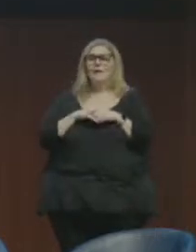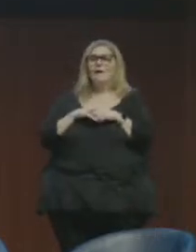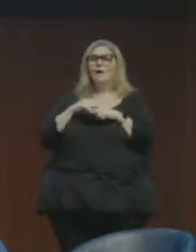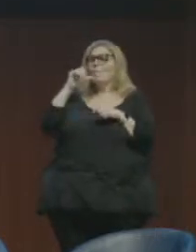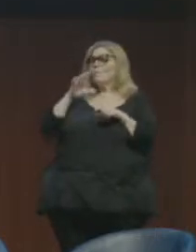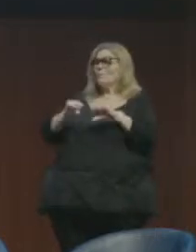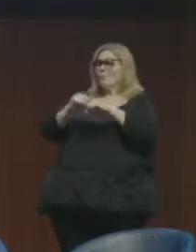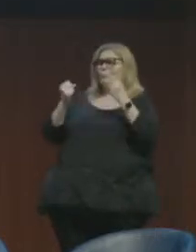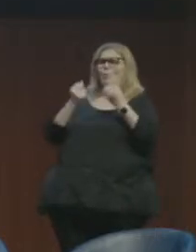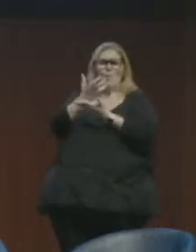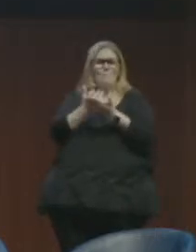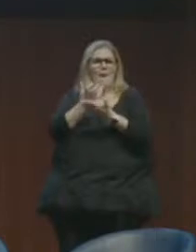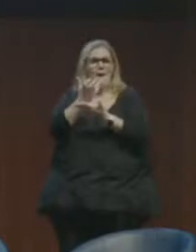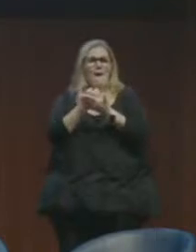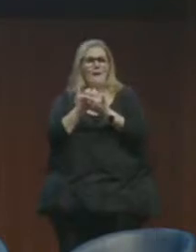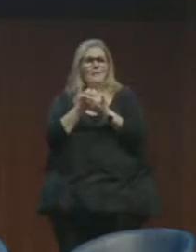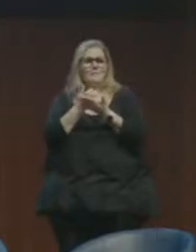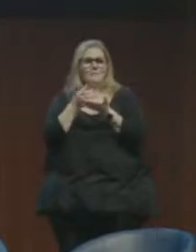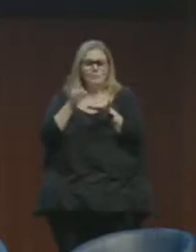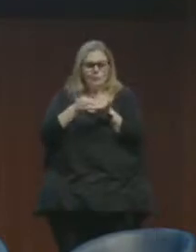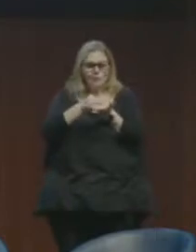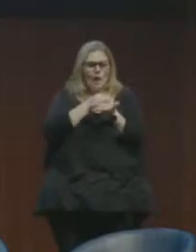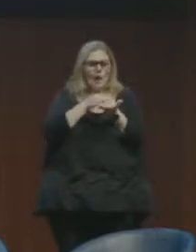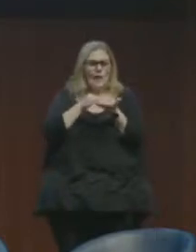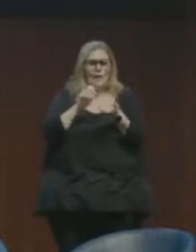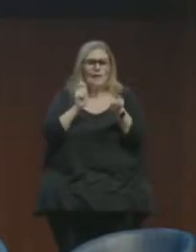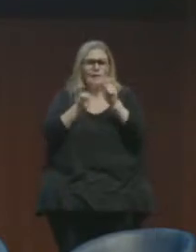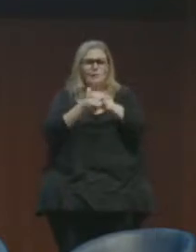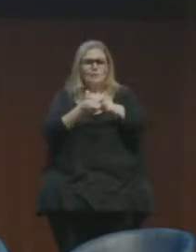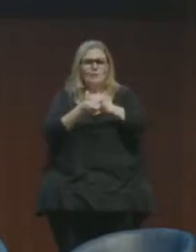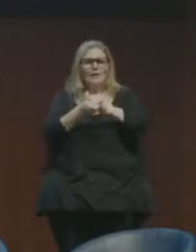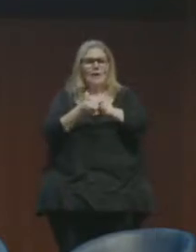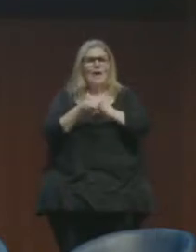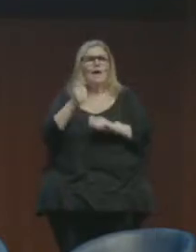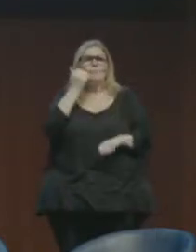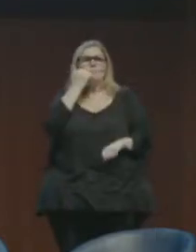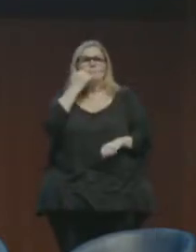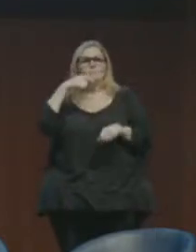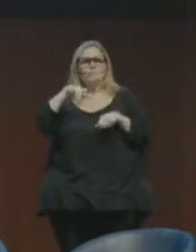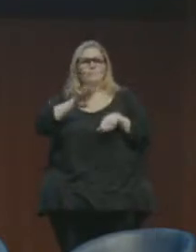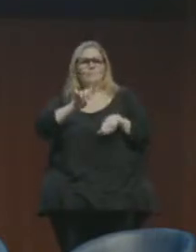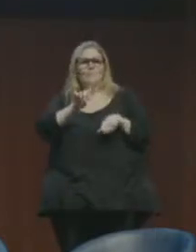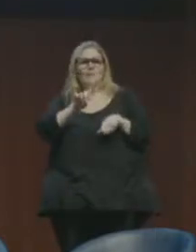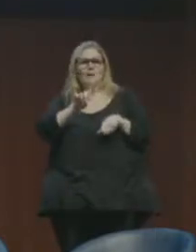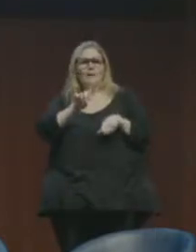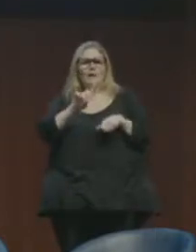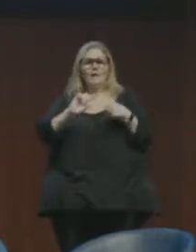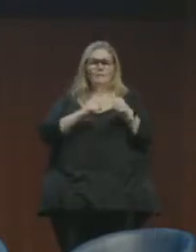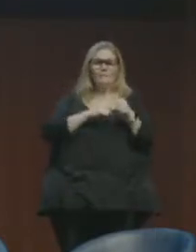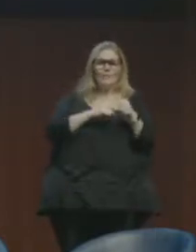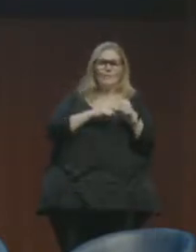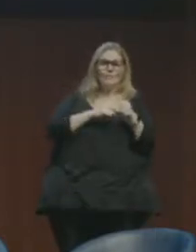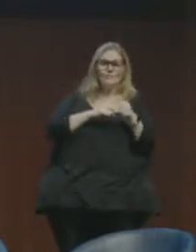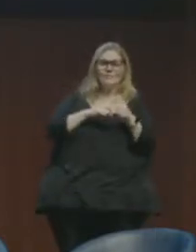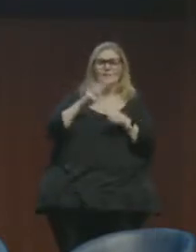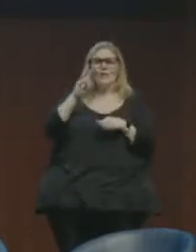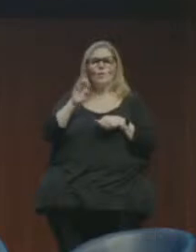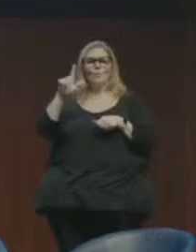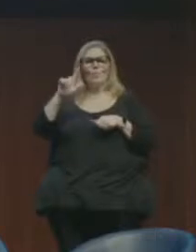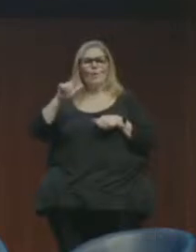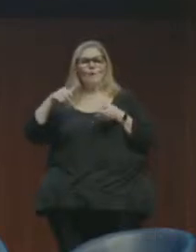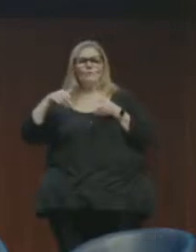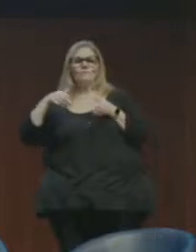Broken woman beg, change. Sanitary napkin, a first. Wall Street